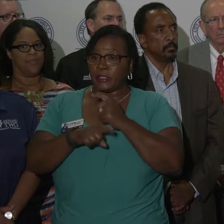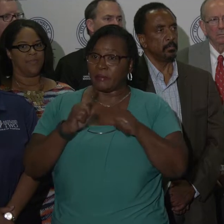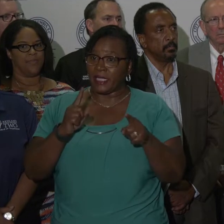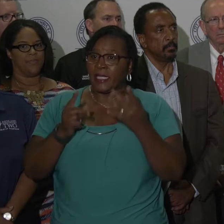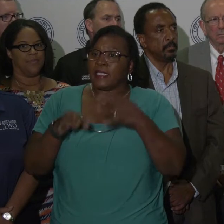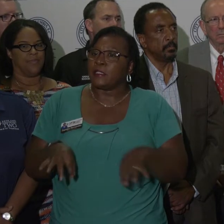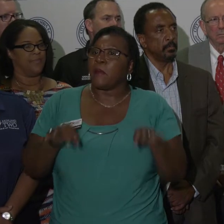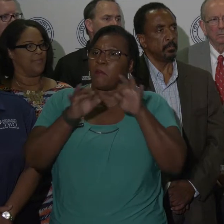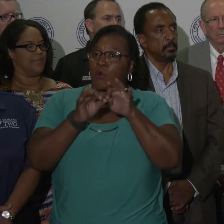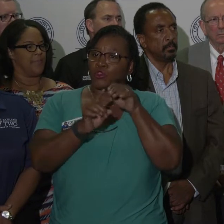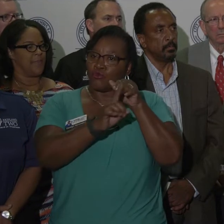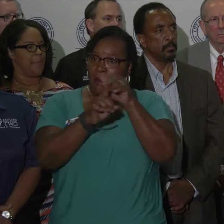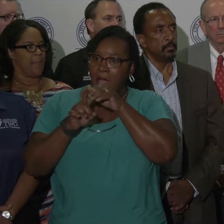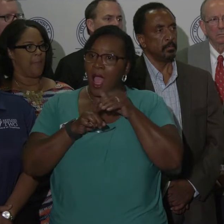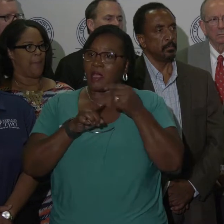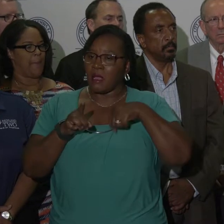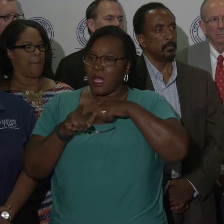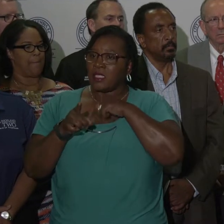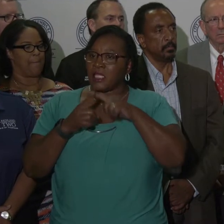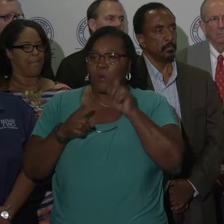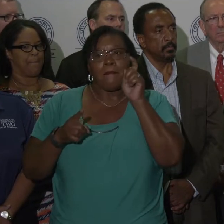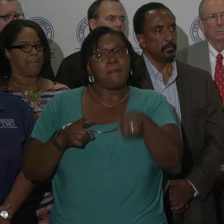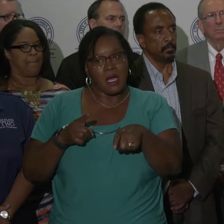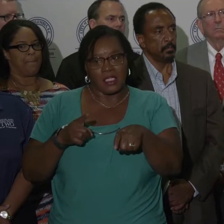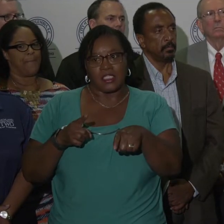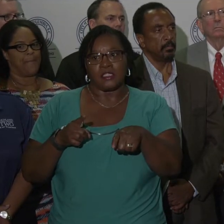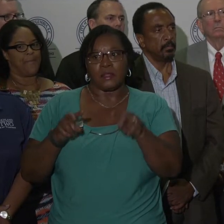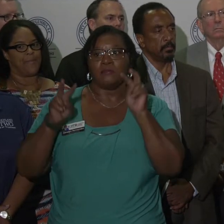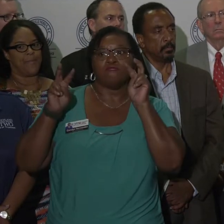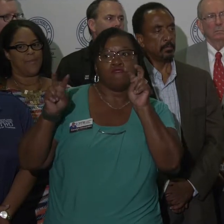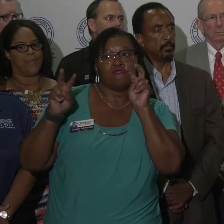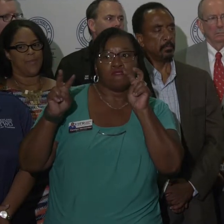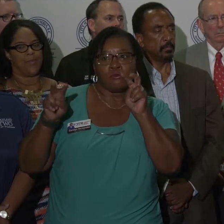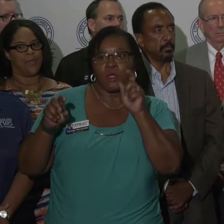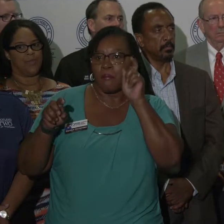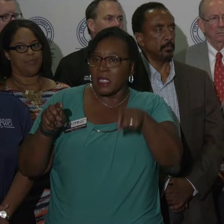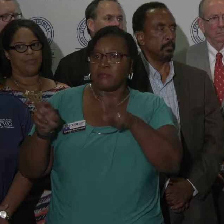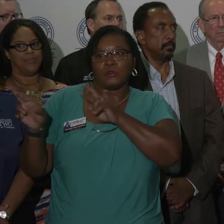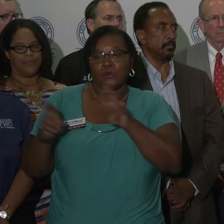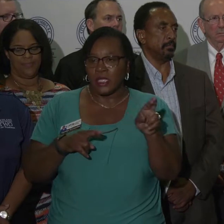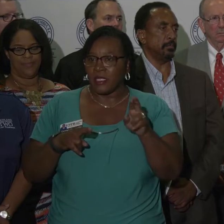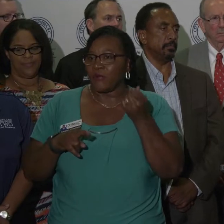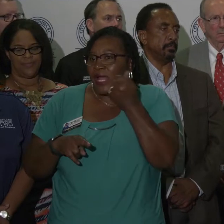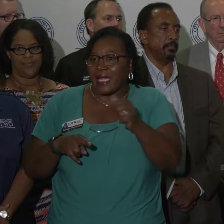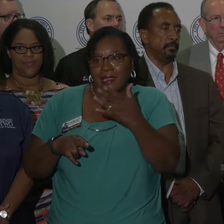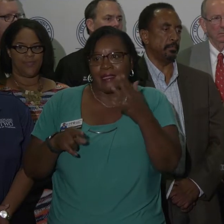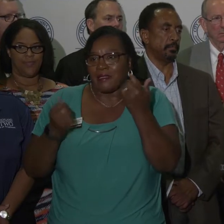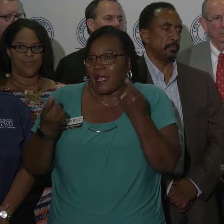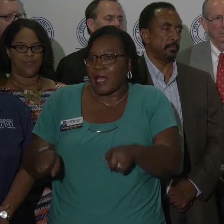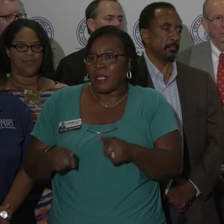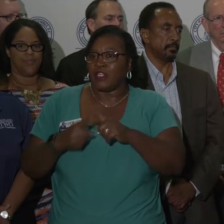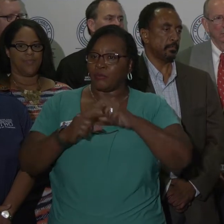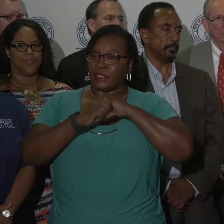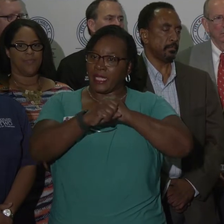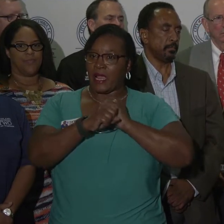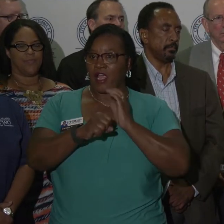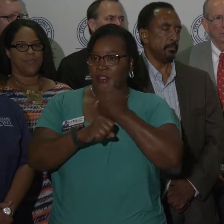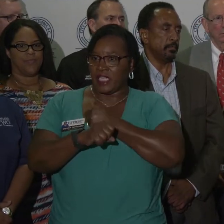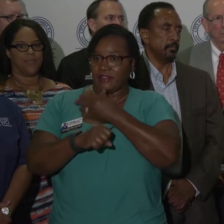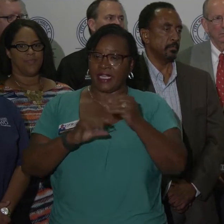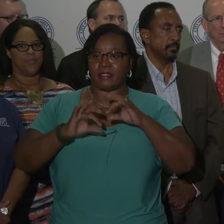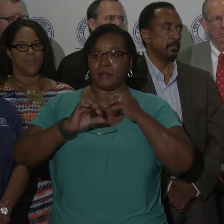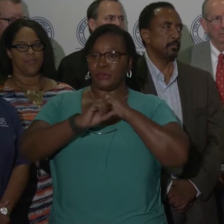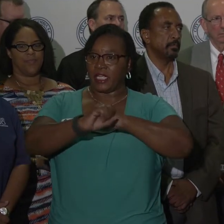it's important to remind ourselves that we must be vigilant. We must be prepared. for anything to make sure we protect ourselves and